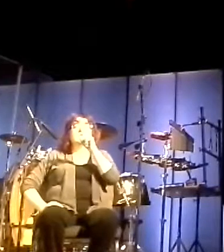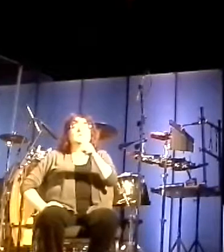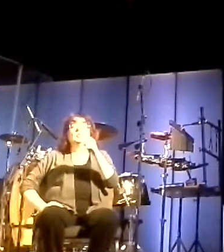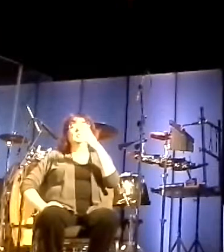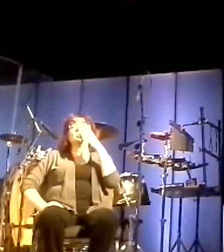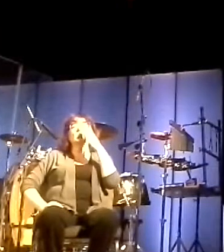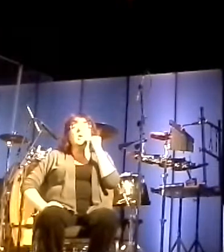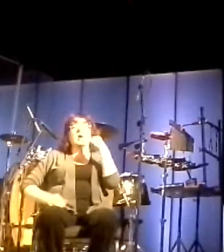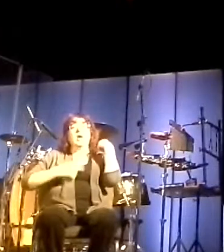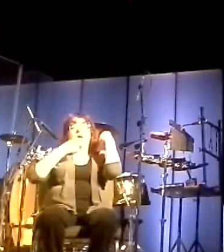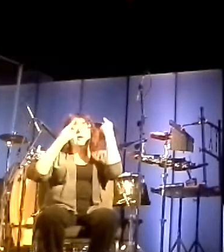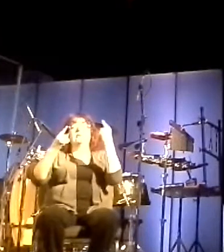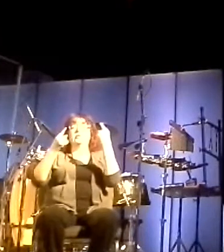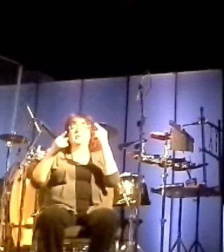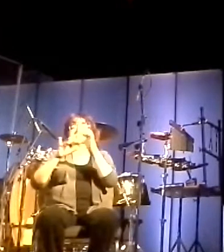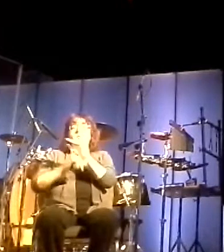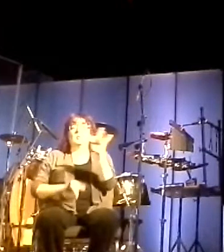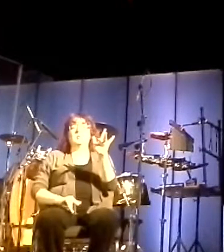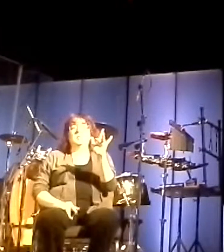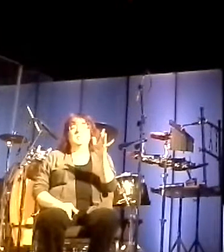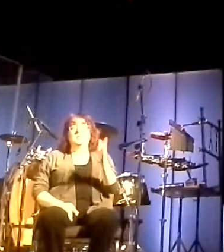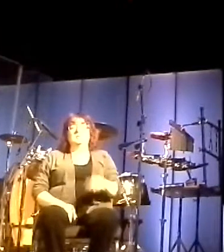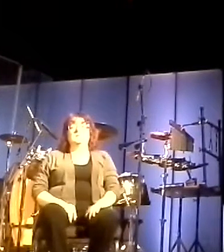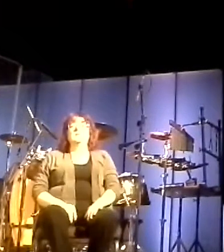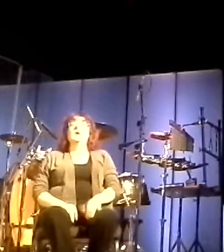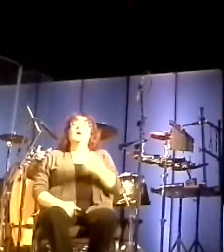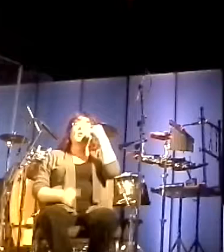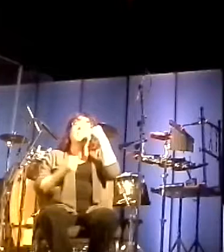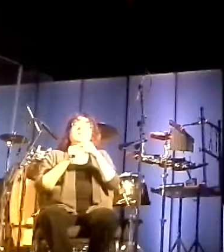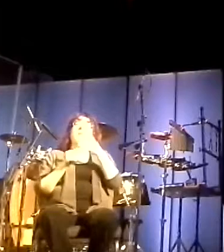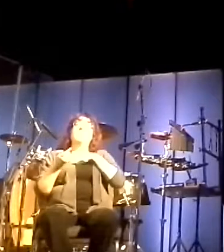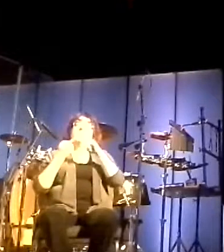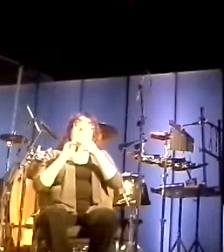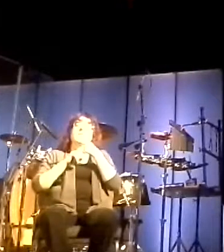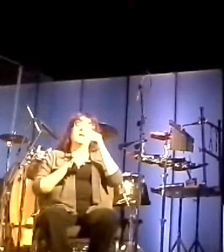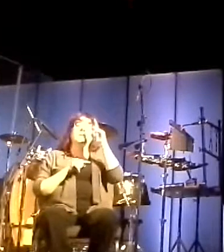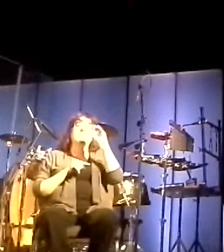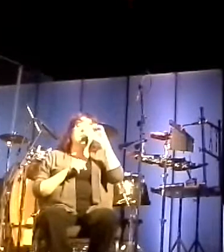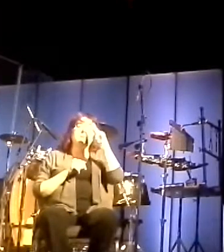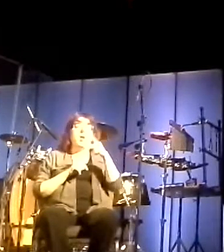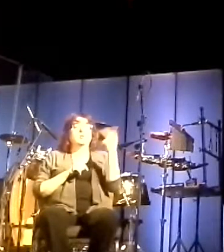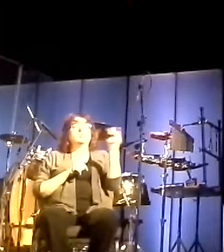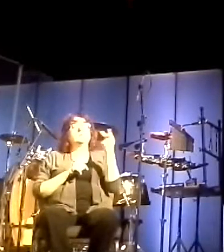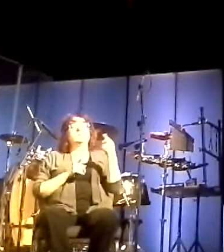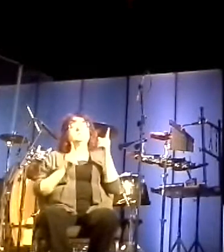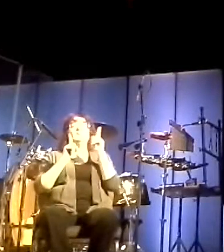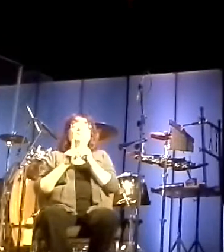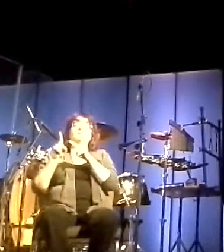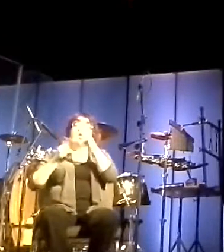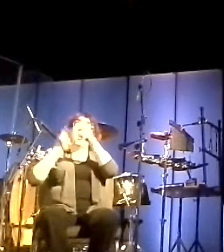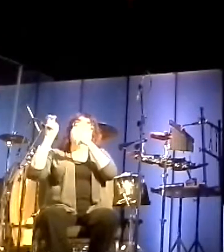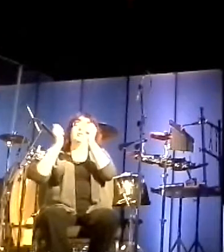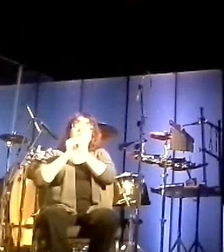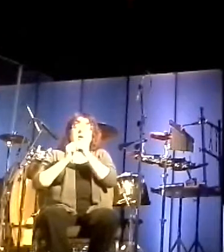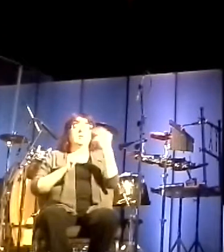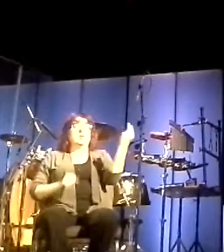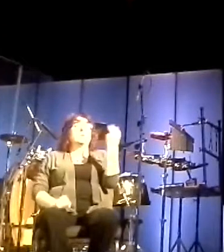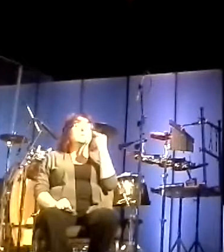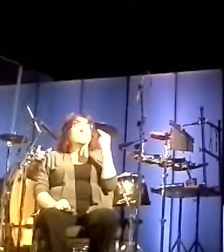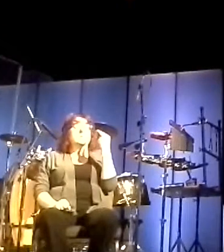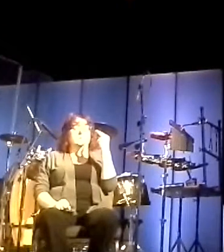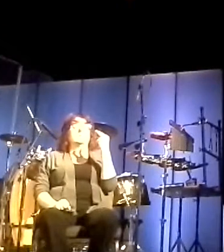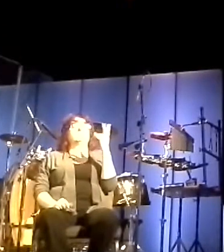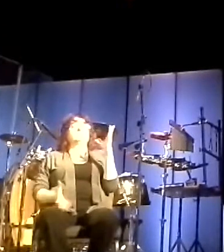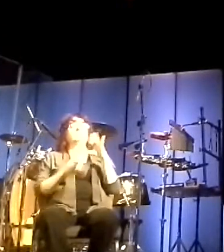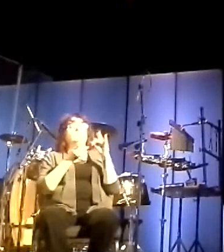Have you ever? I remember walking with my friend Mark Buckley years ago. We're taking a hike together, and he looked at me and